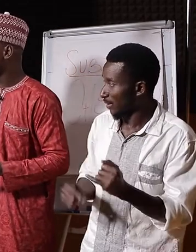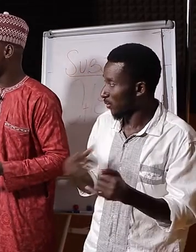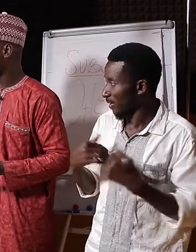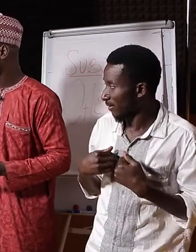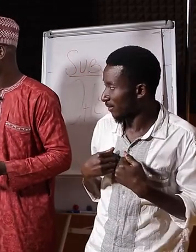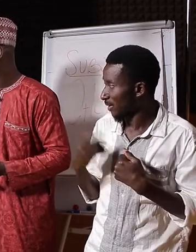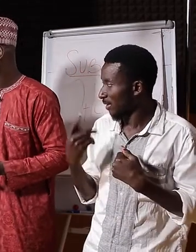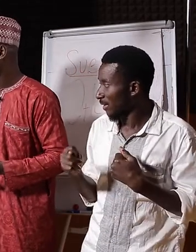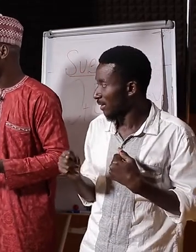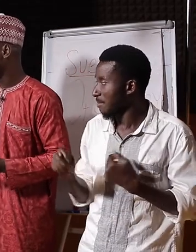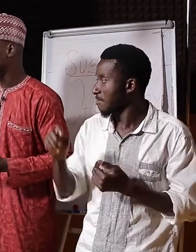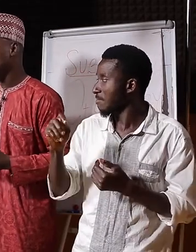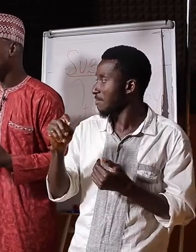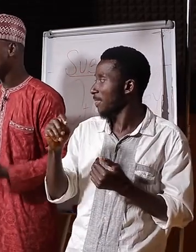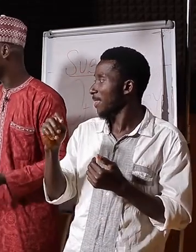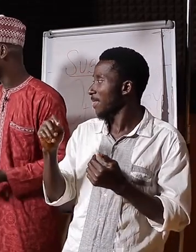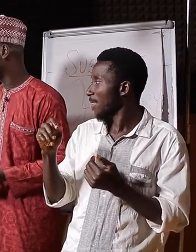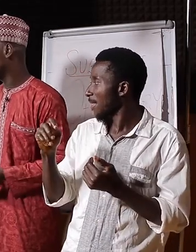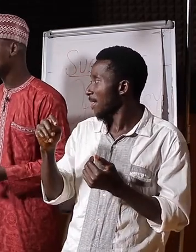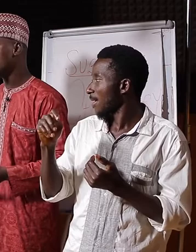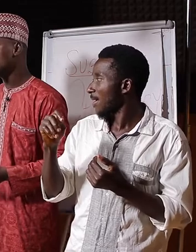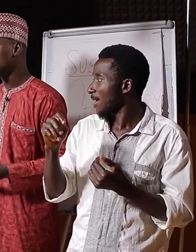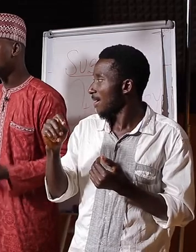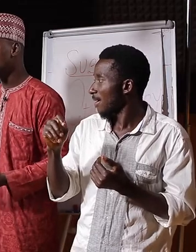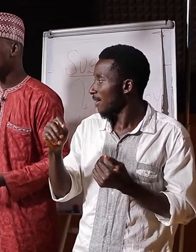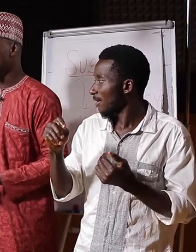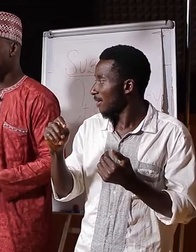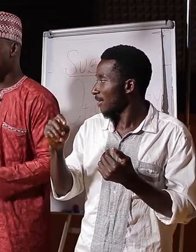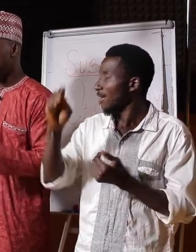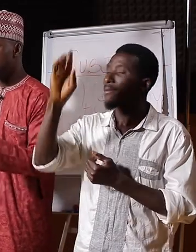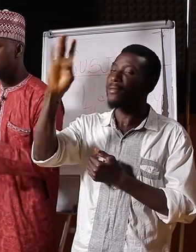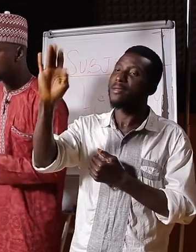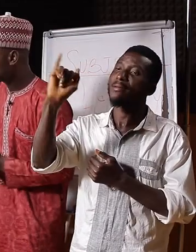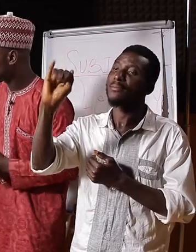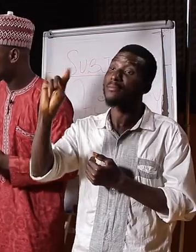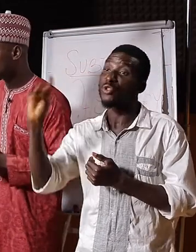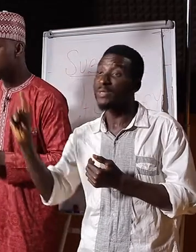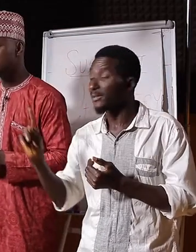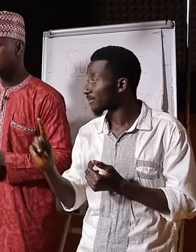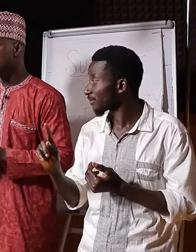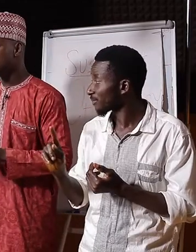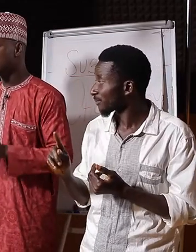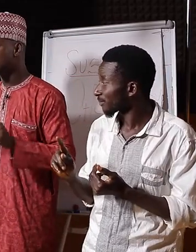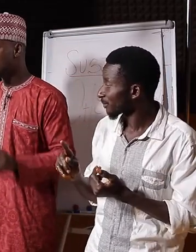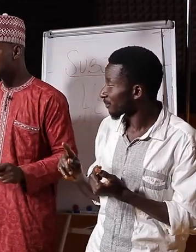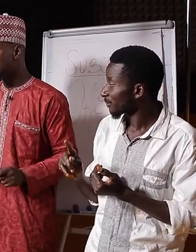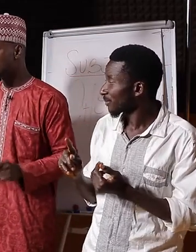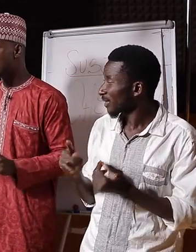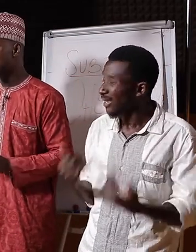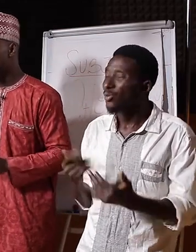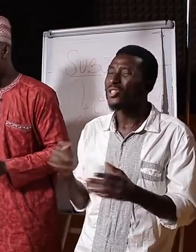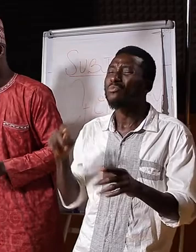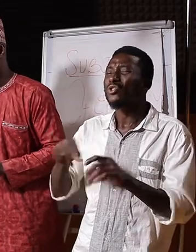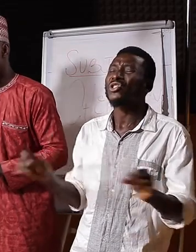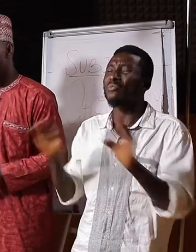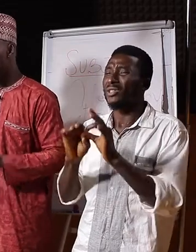we have the bitumen and the lubricating oil, which are also very important. Then the next important concept is the cracking